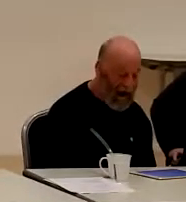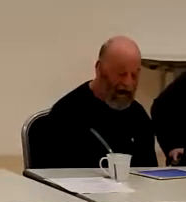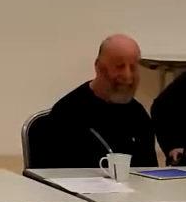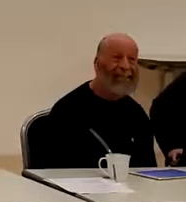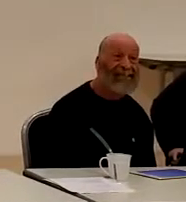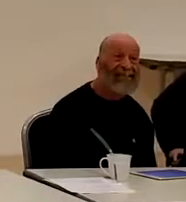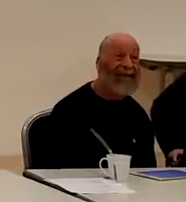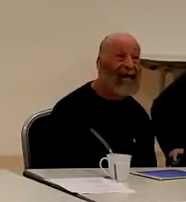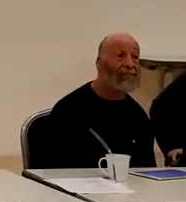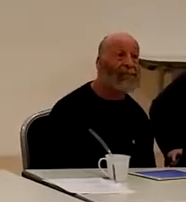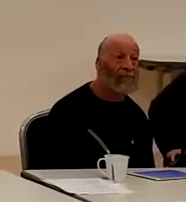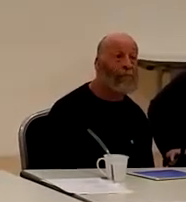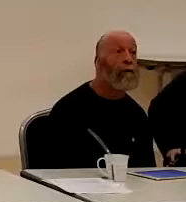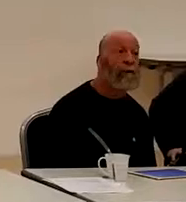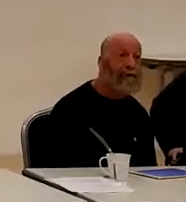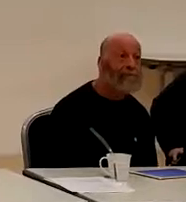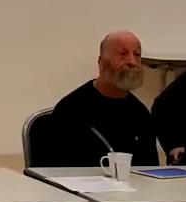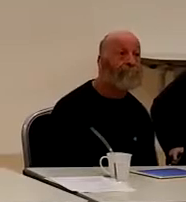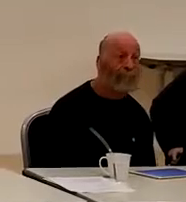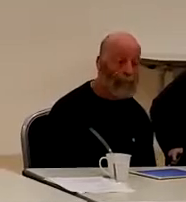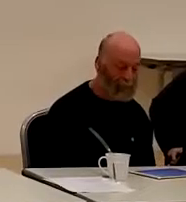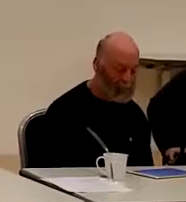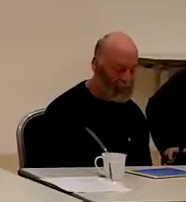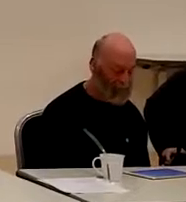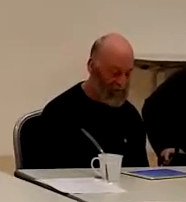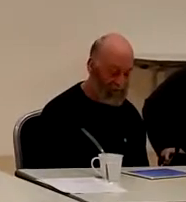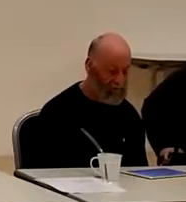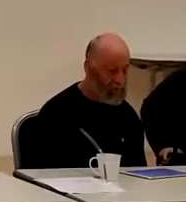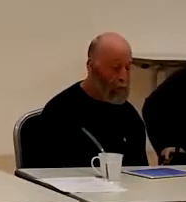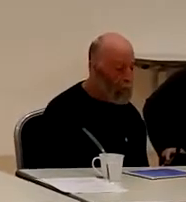history and sets of